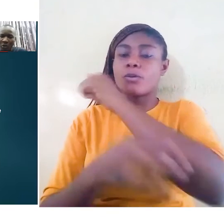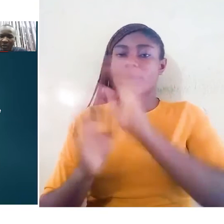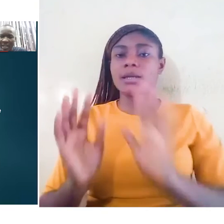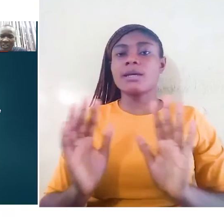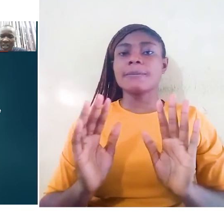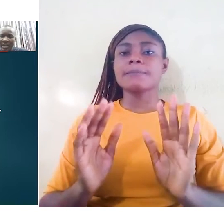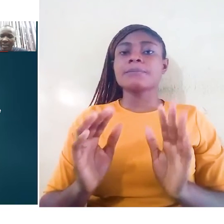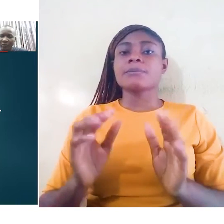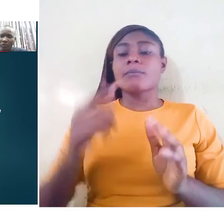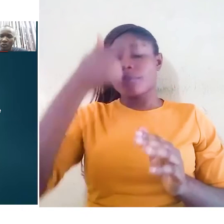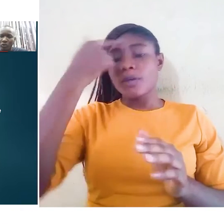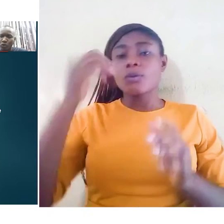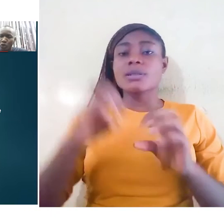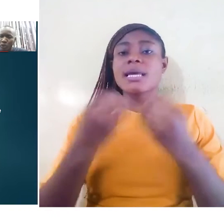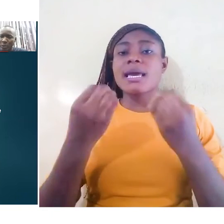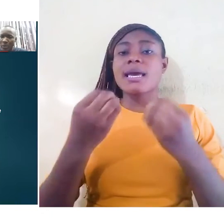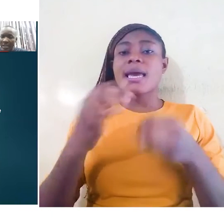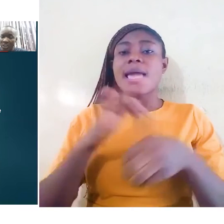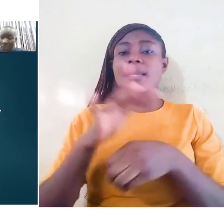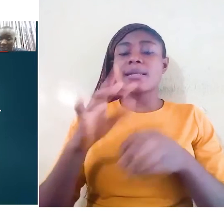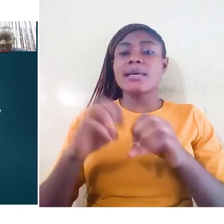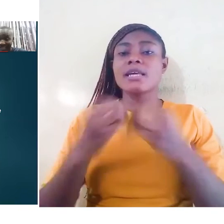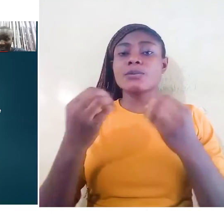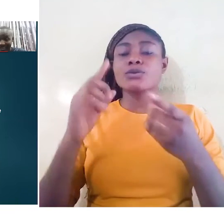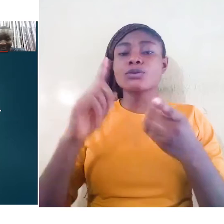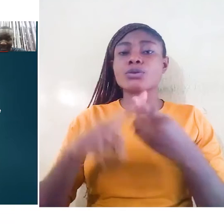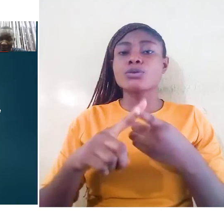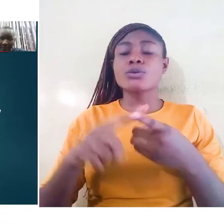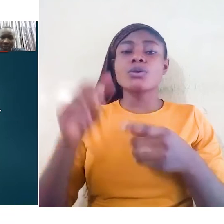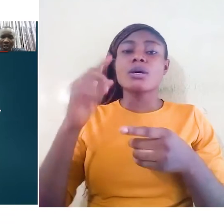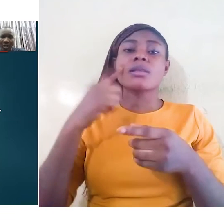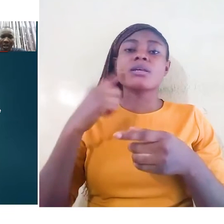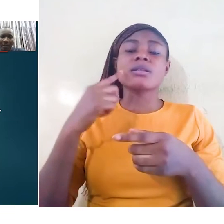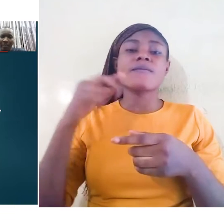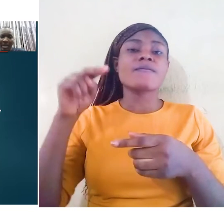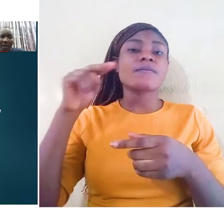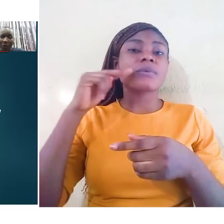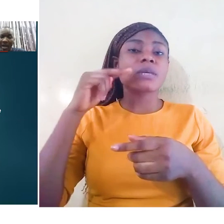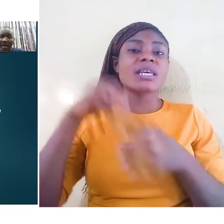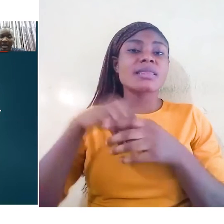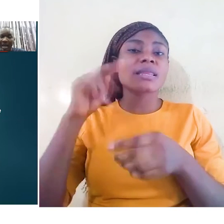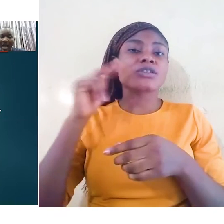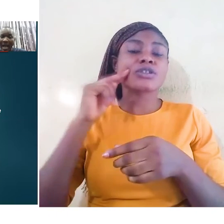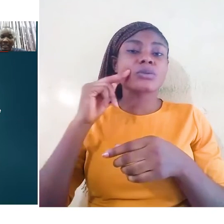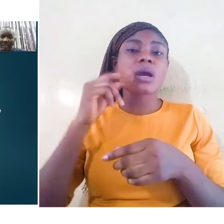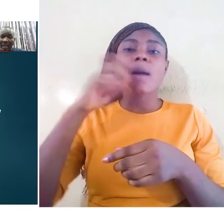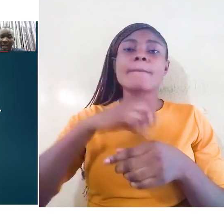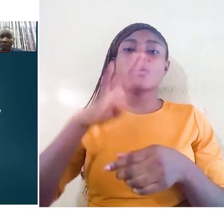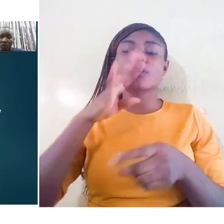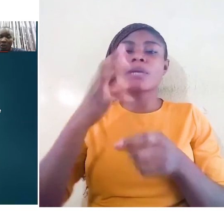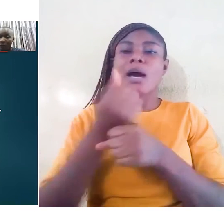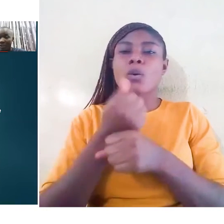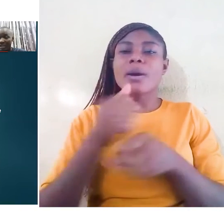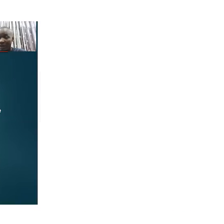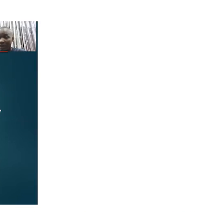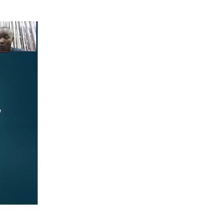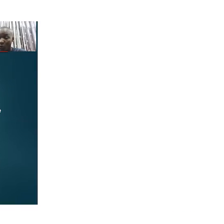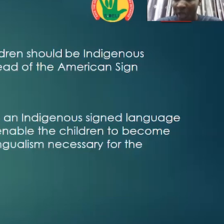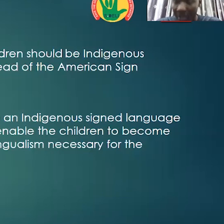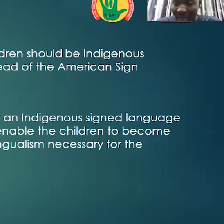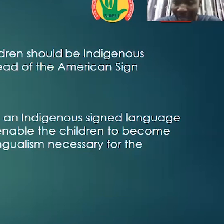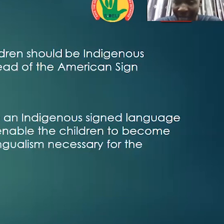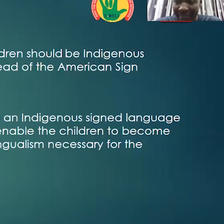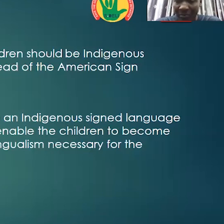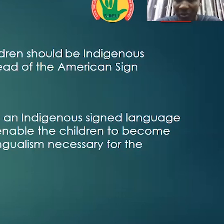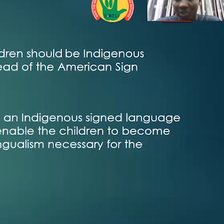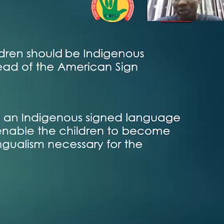exposure of the Nigerian deaf children to an indigenous sign language being acquired as a strong first language